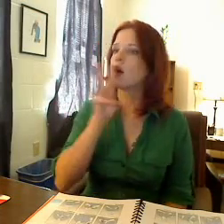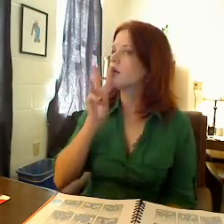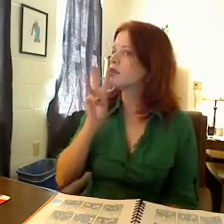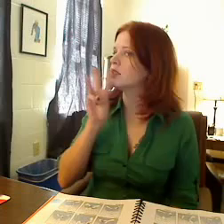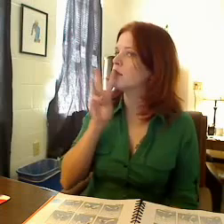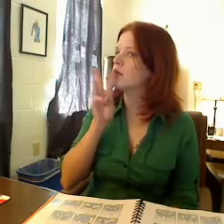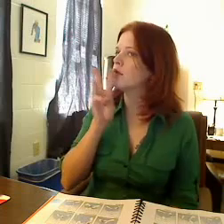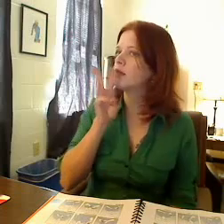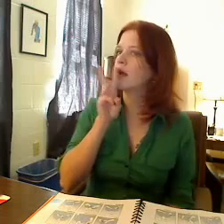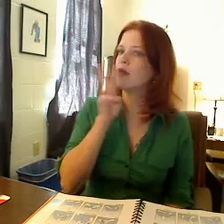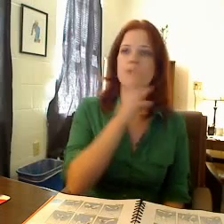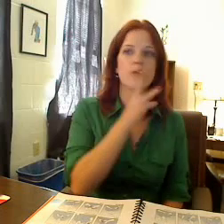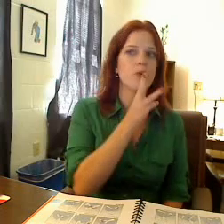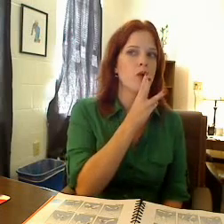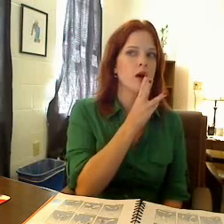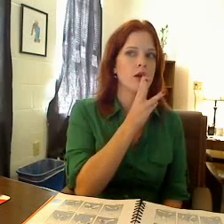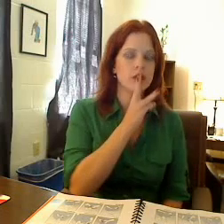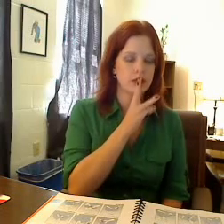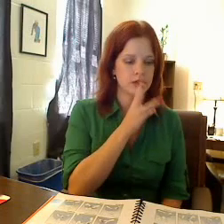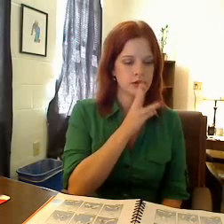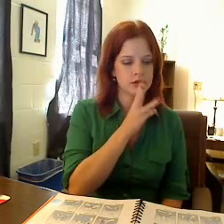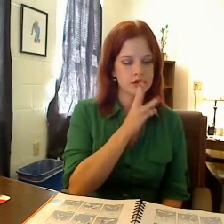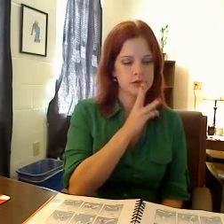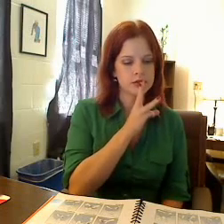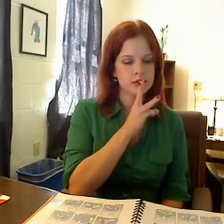Water is a W at the mouth. Water.